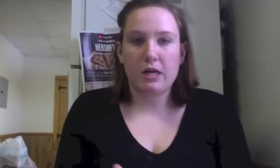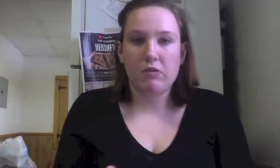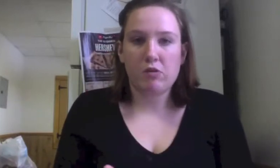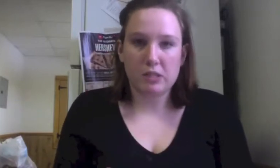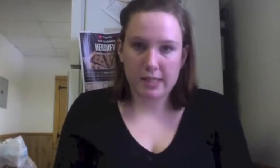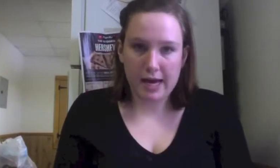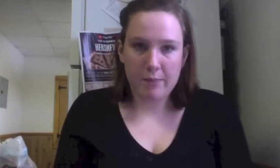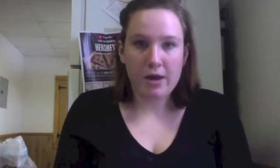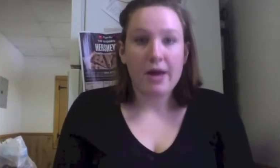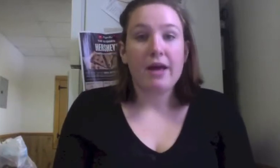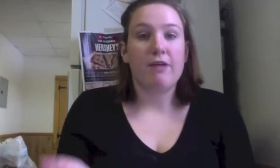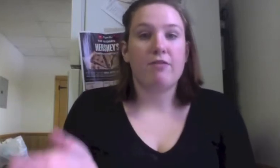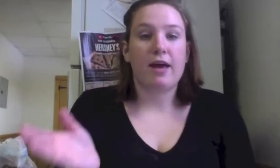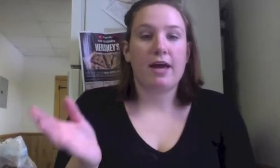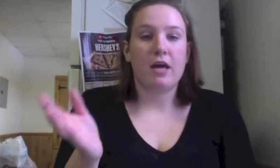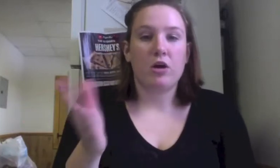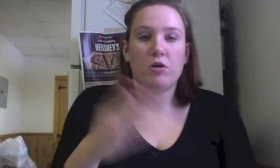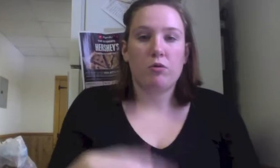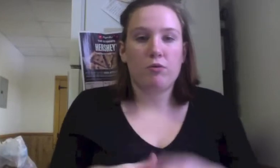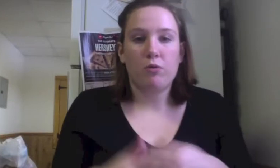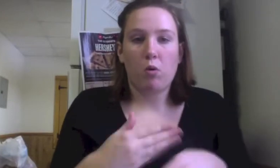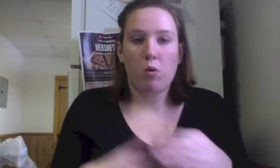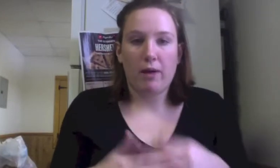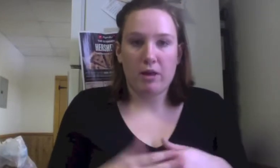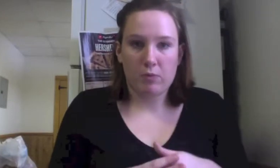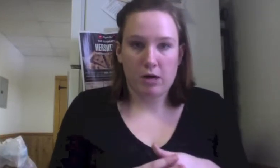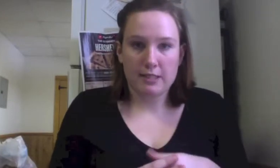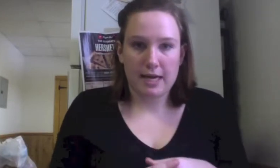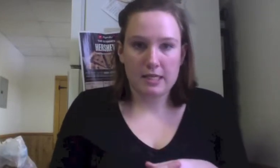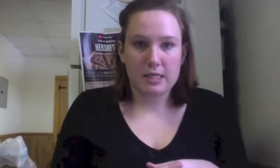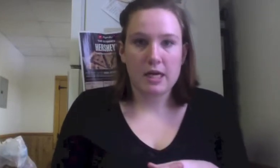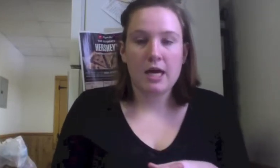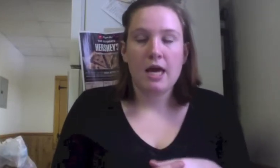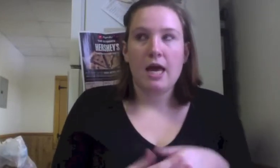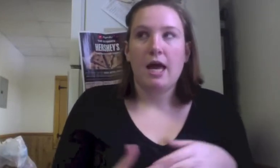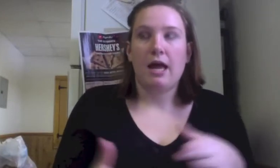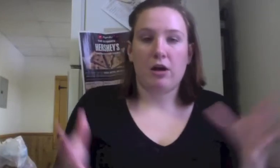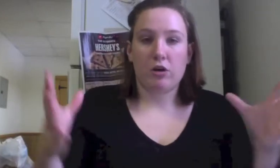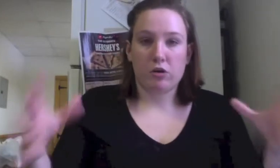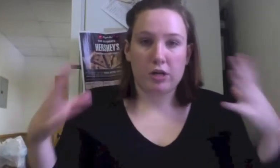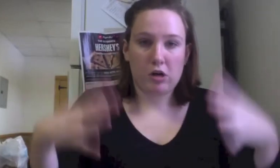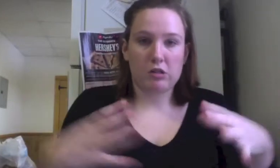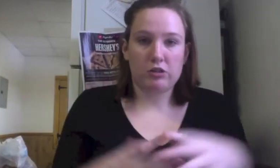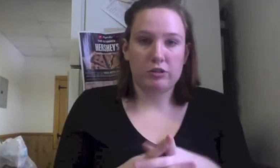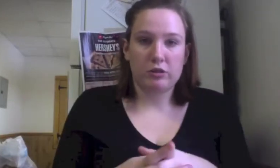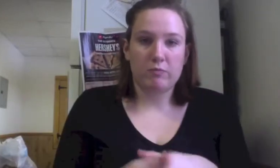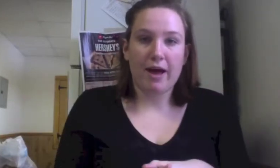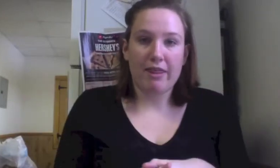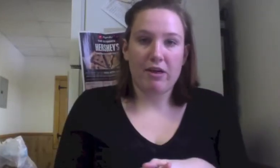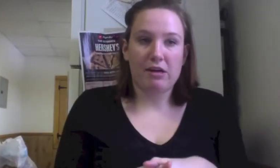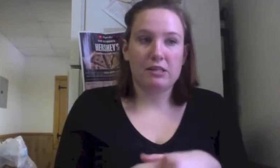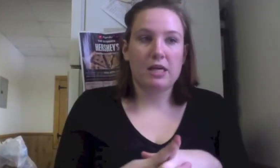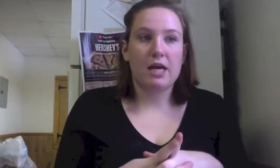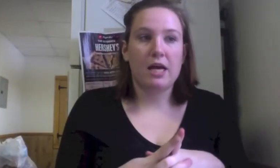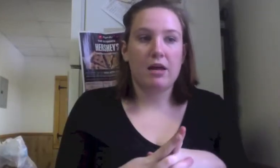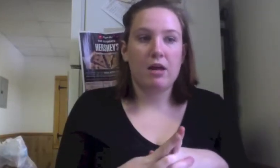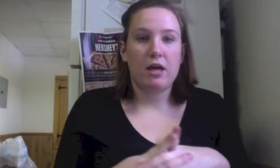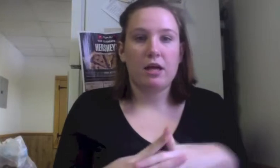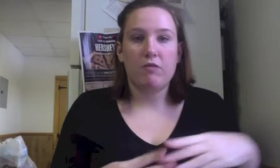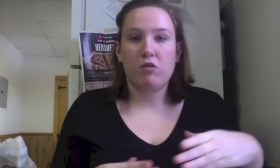to them if they go through the whole math process and are learning all these really good math things, even though it might